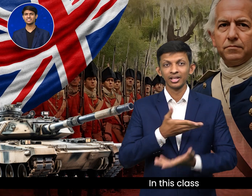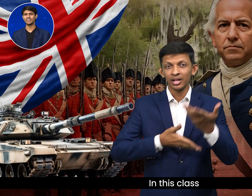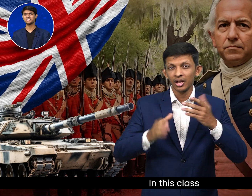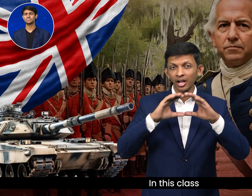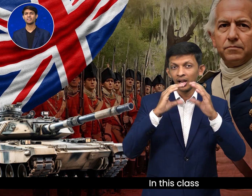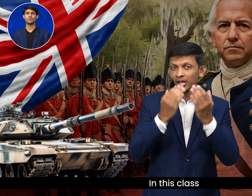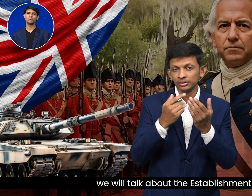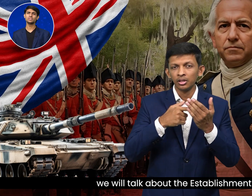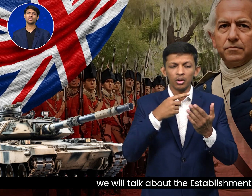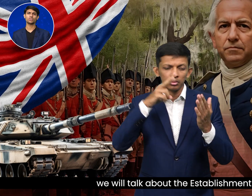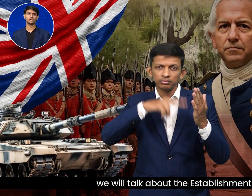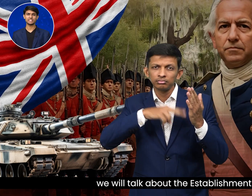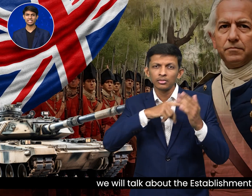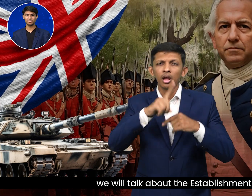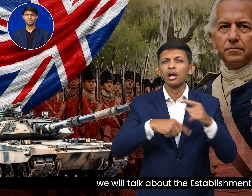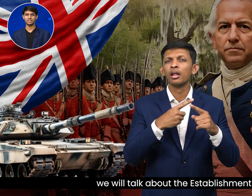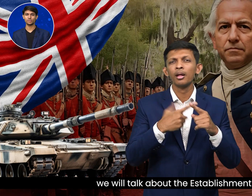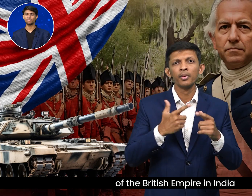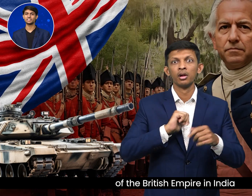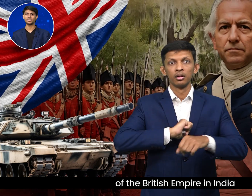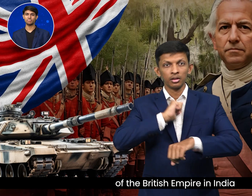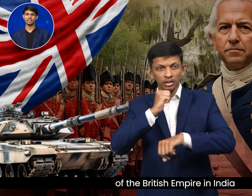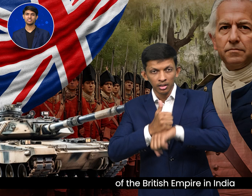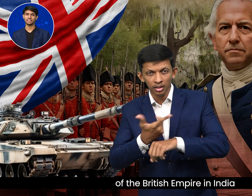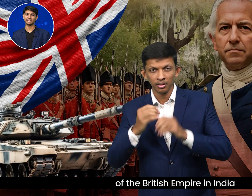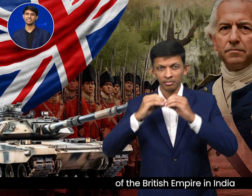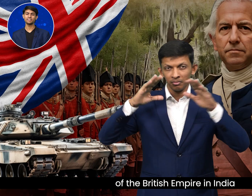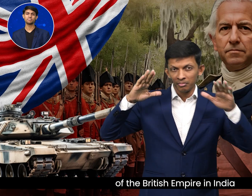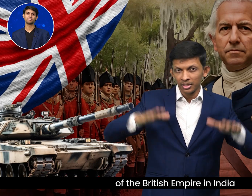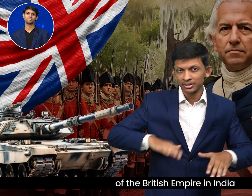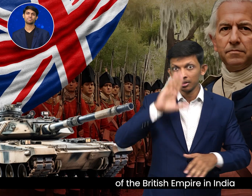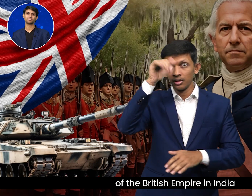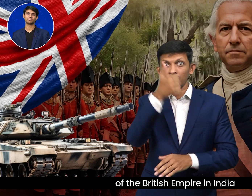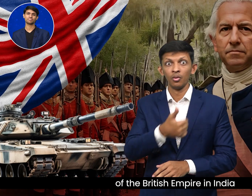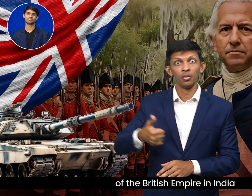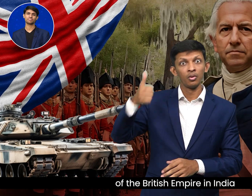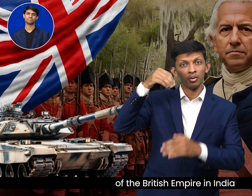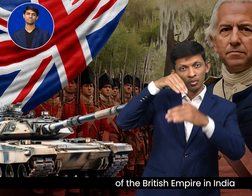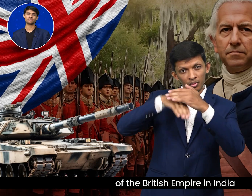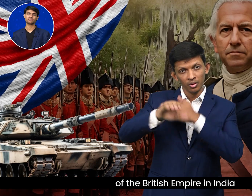In this class, we will talk about the establishment of British Empire in India,